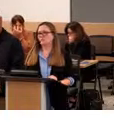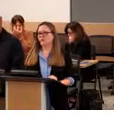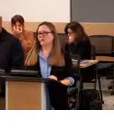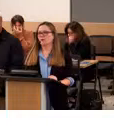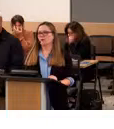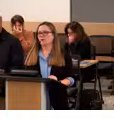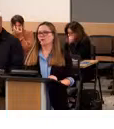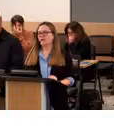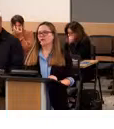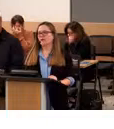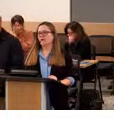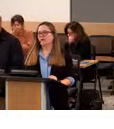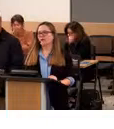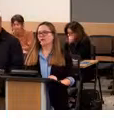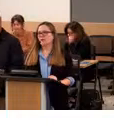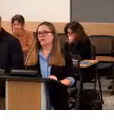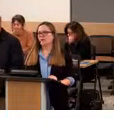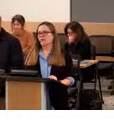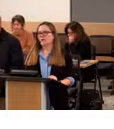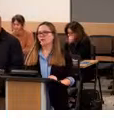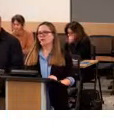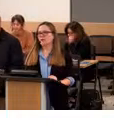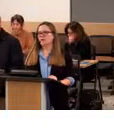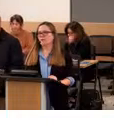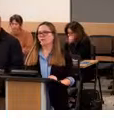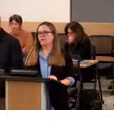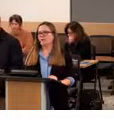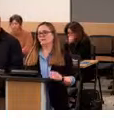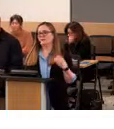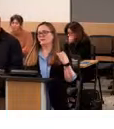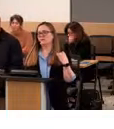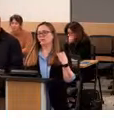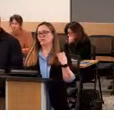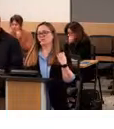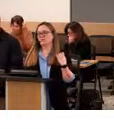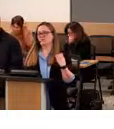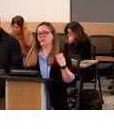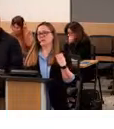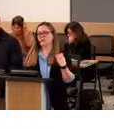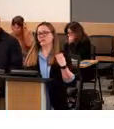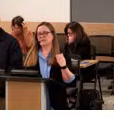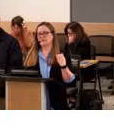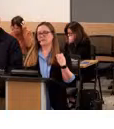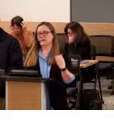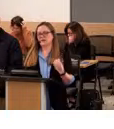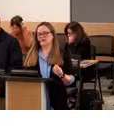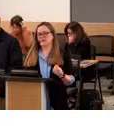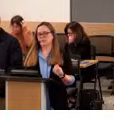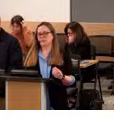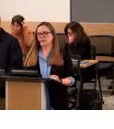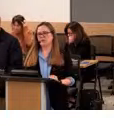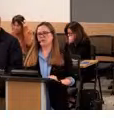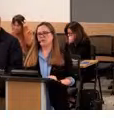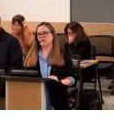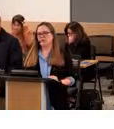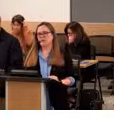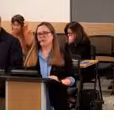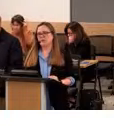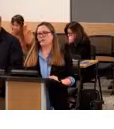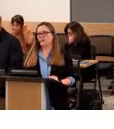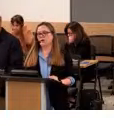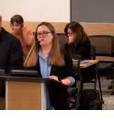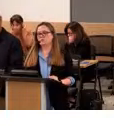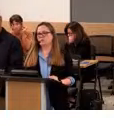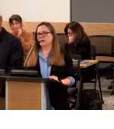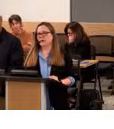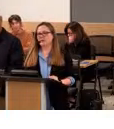the framework. When we put the professional development day together, we